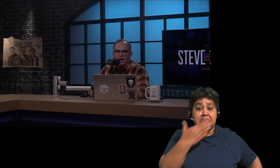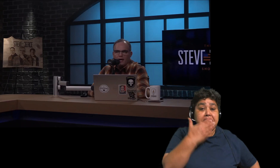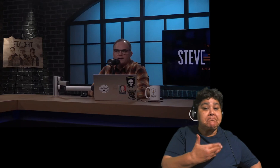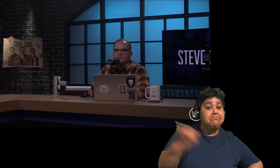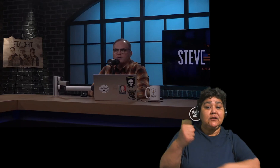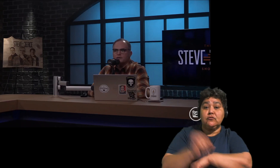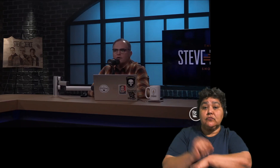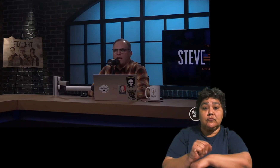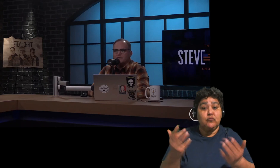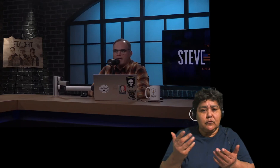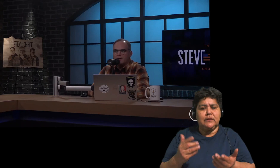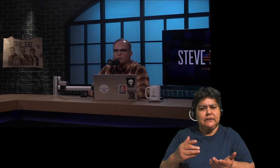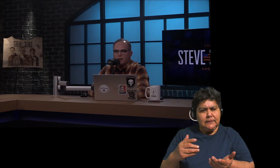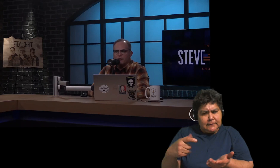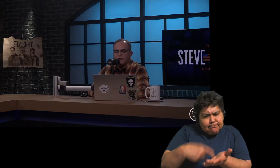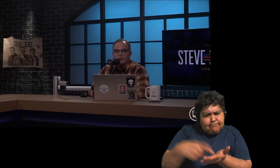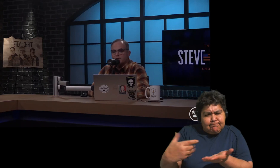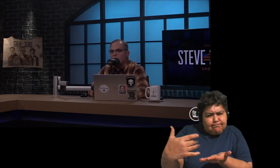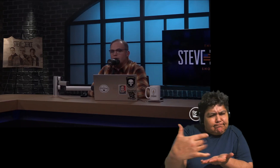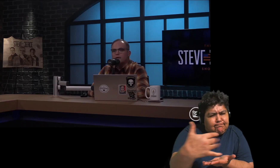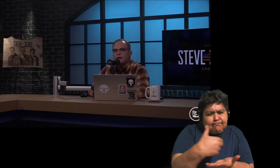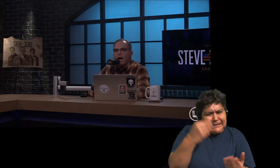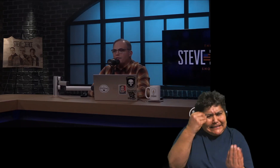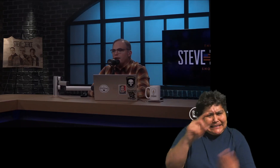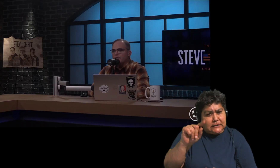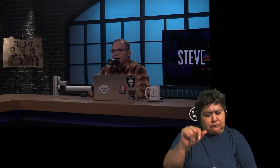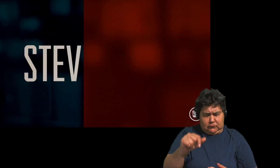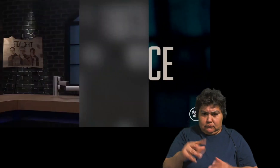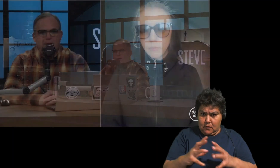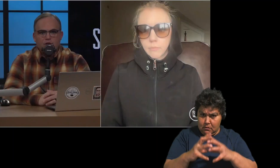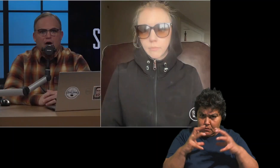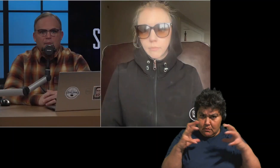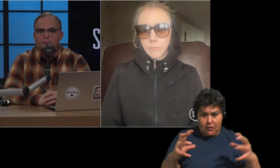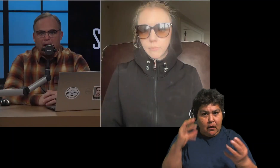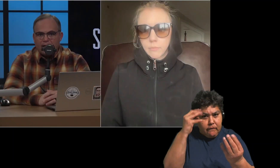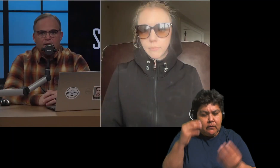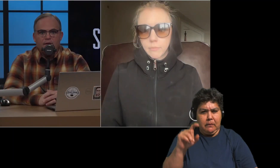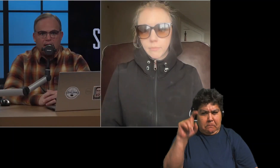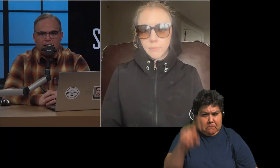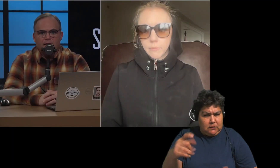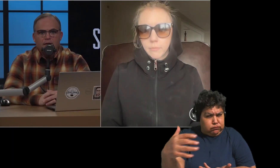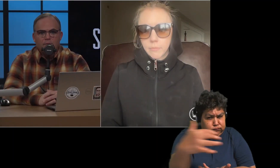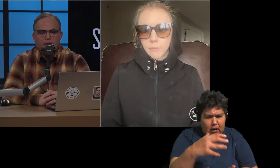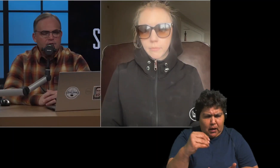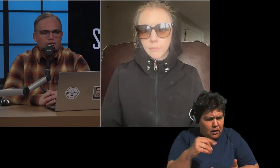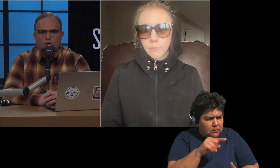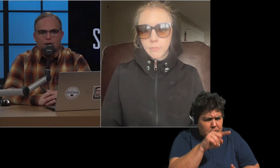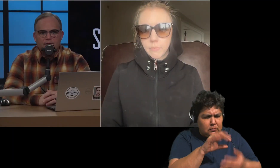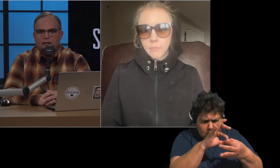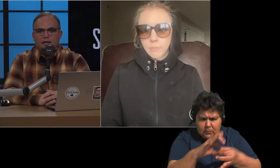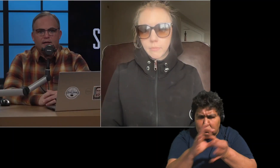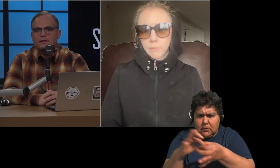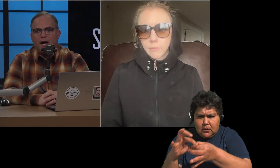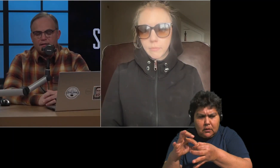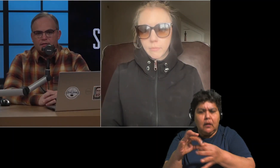The account on X is known as Data Republican, and it's done, I think, the best job of mining the data because it's